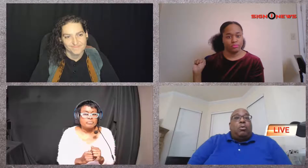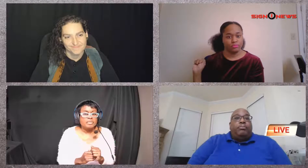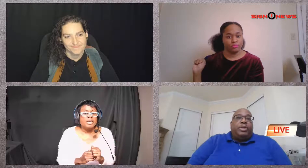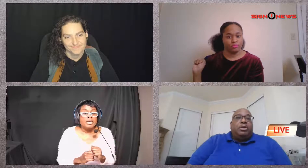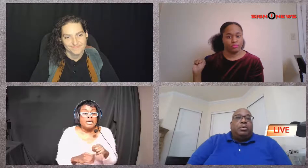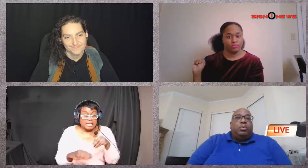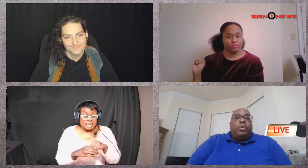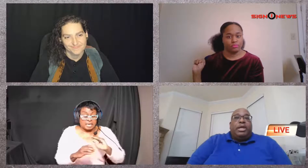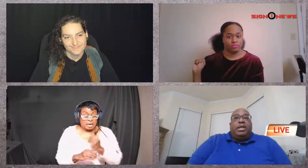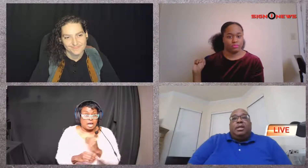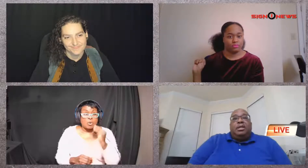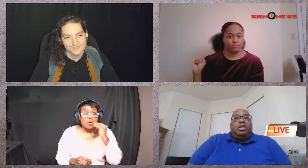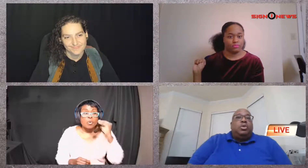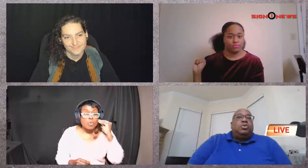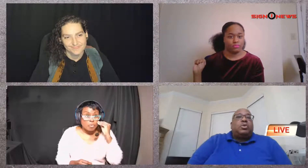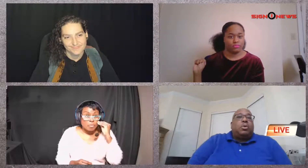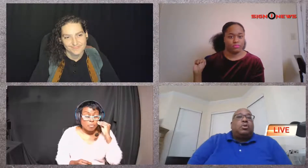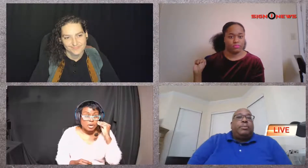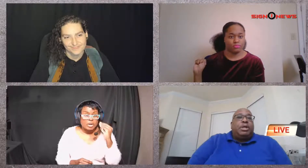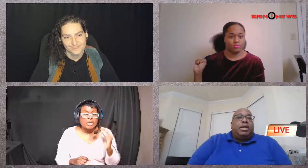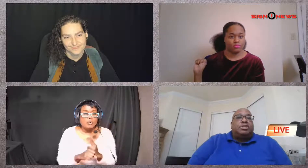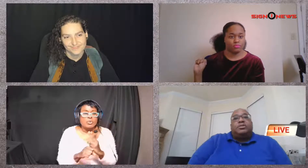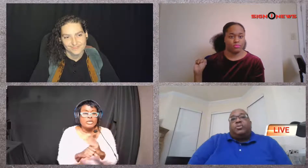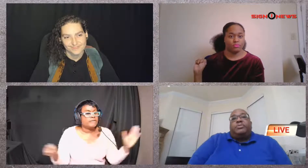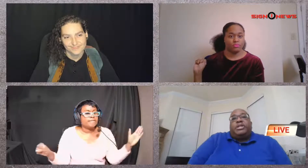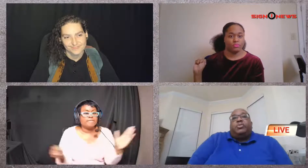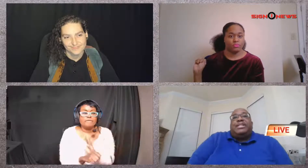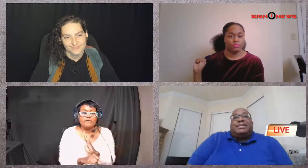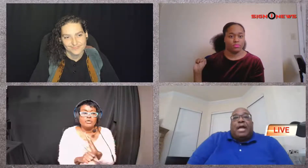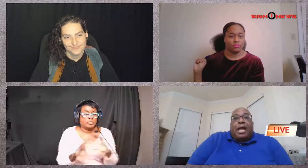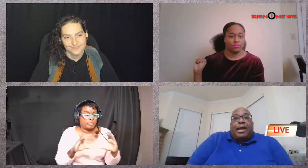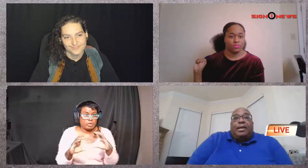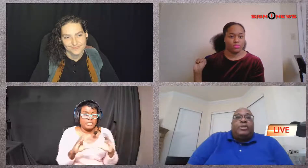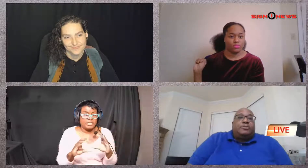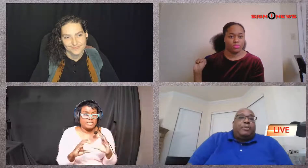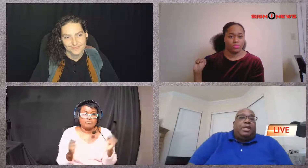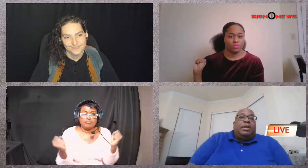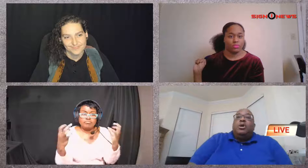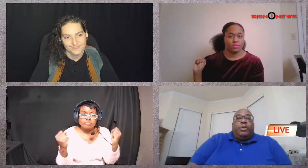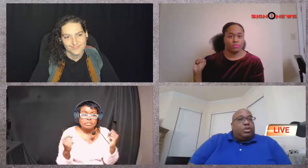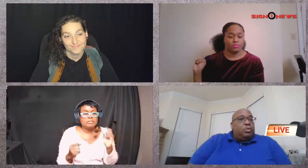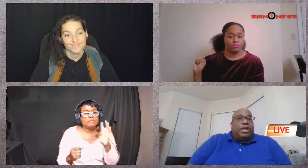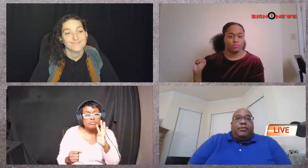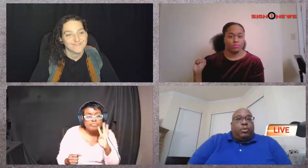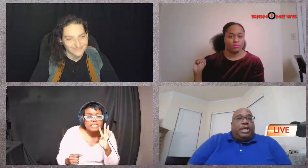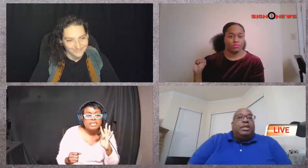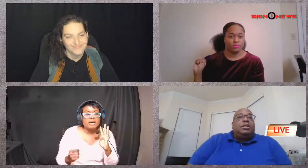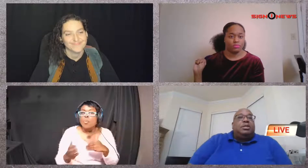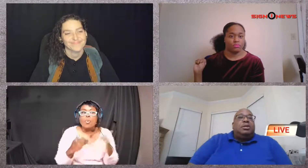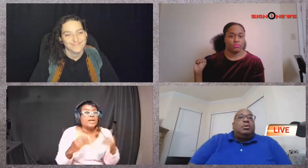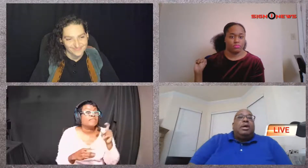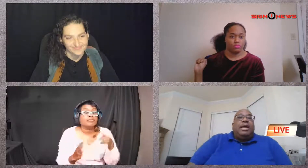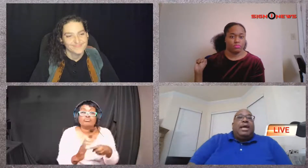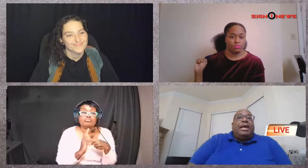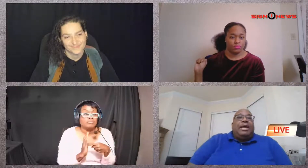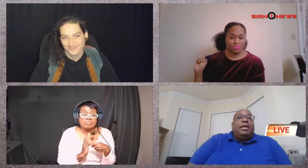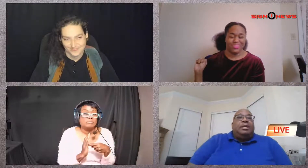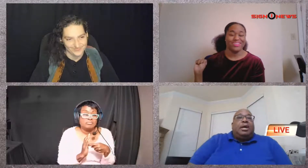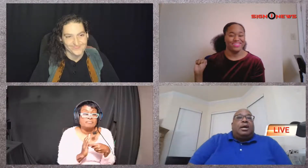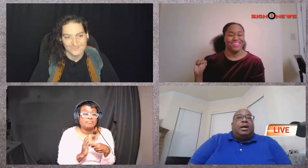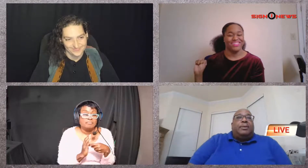our home, we use total communications, which means we sign, we speak, we do whatever we need to do.